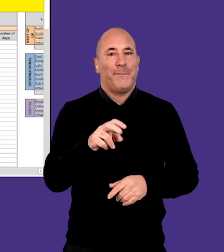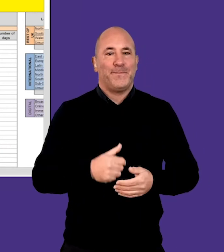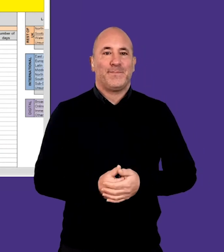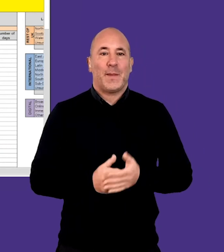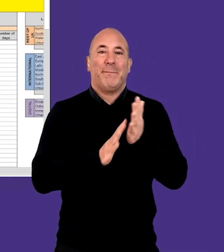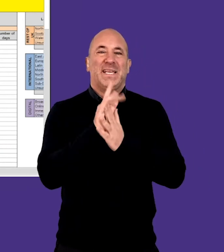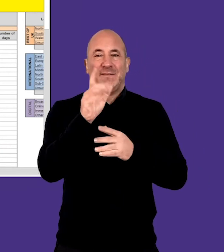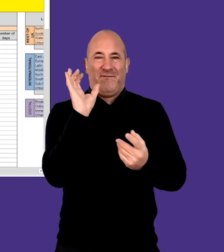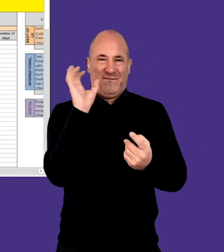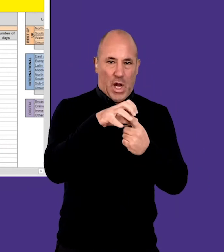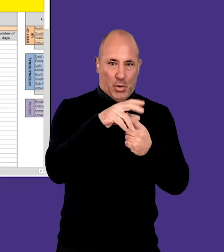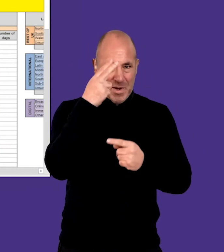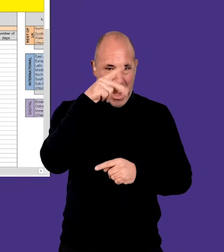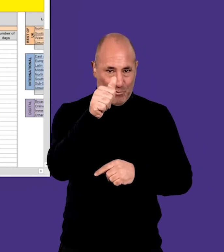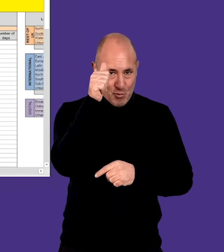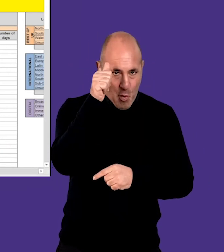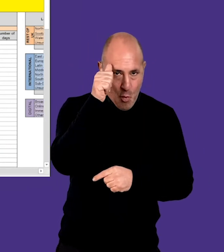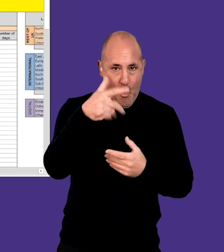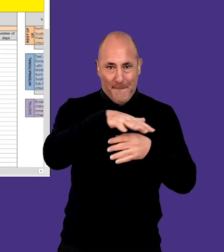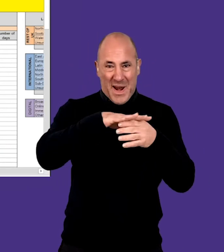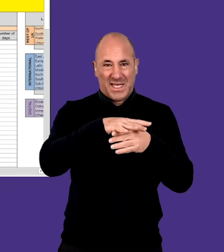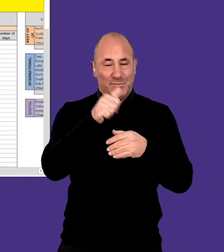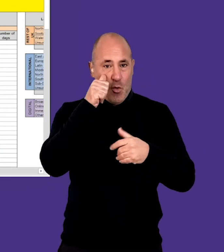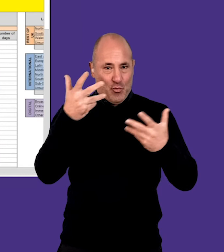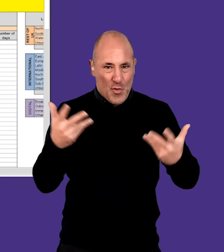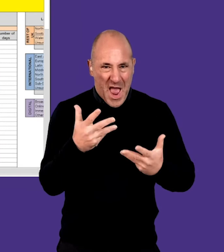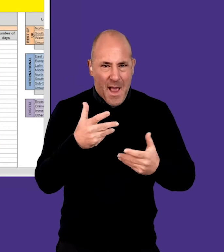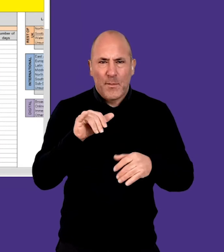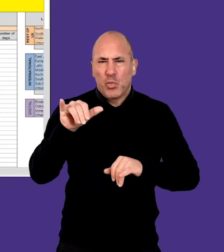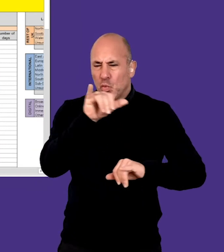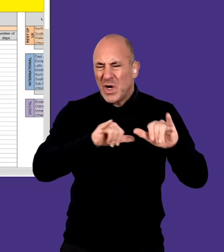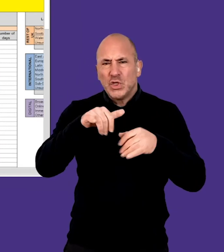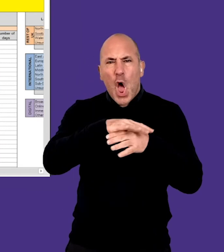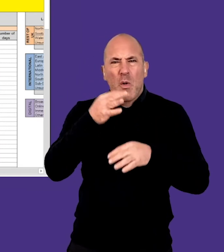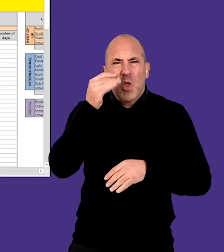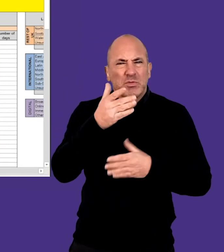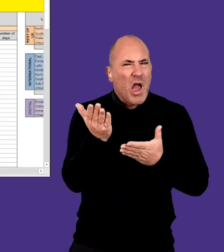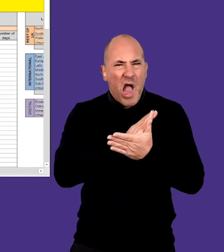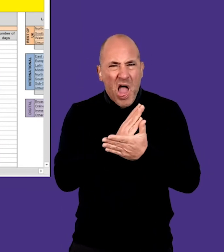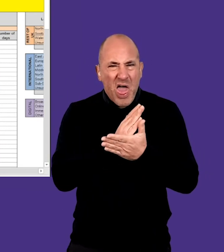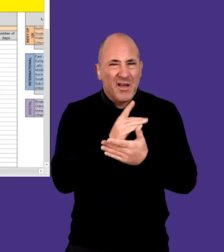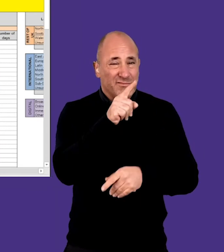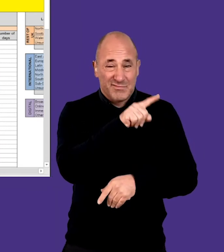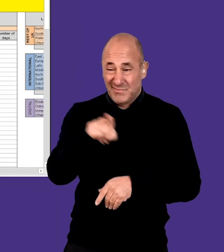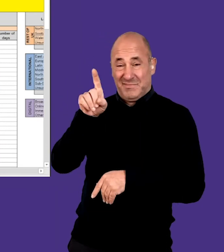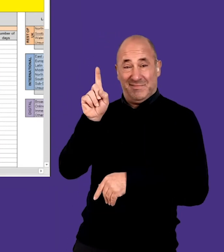to. So if you know the name of the venue or the place where the activity will take place, but you're not sure which local authority it's